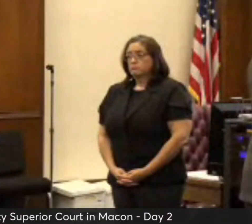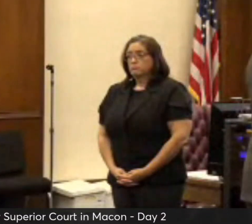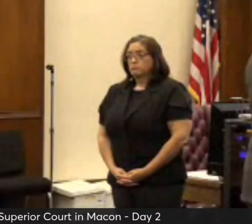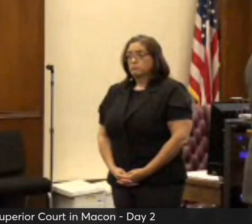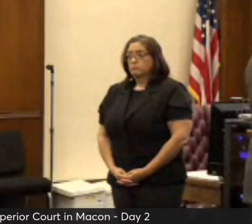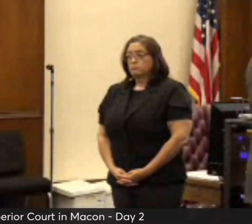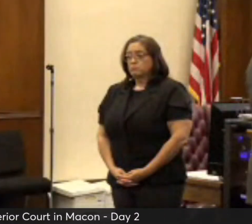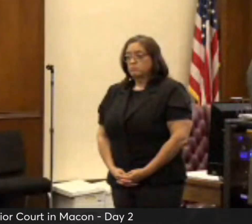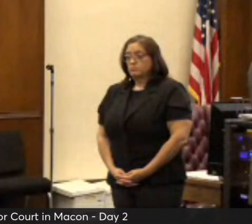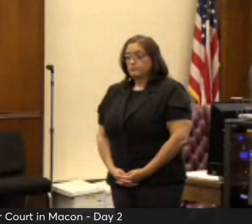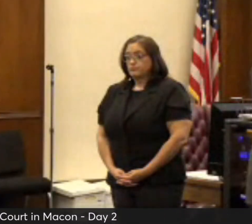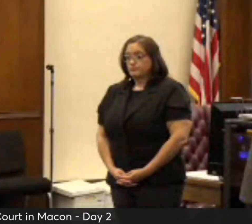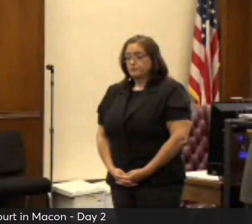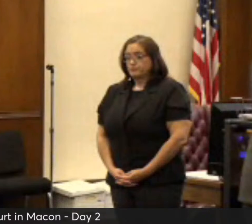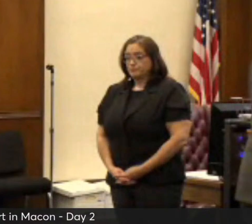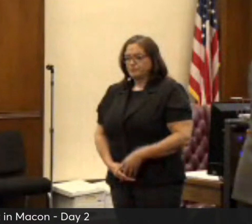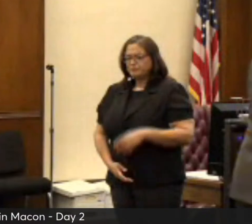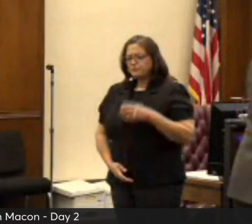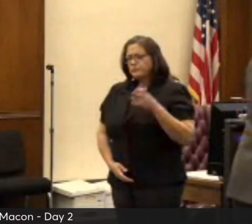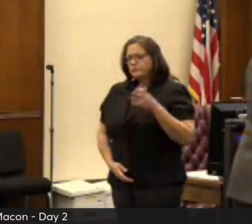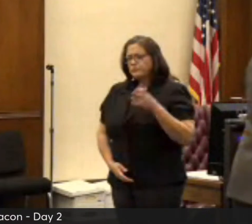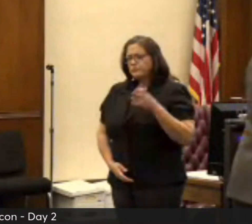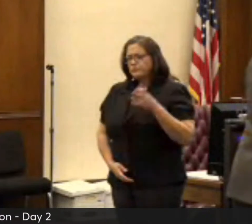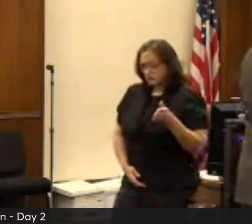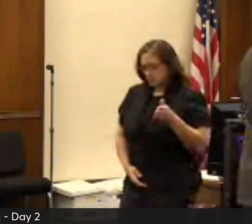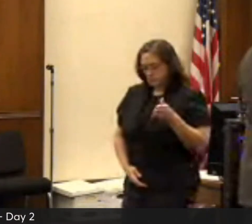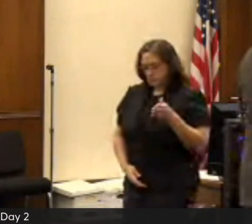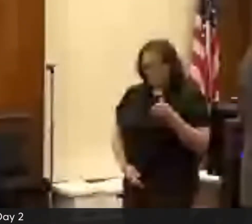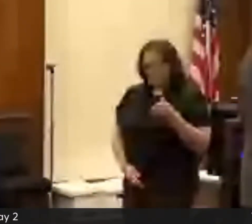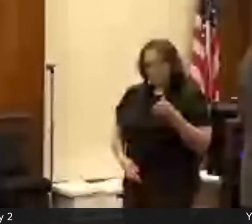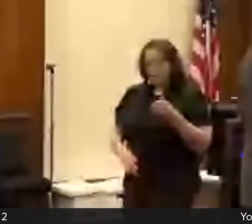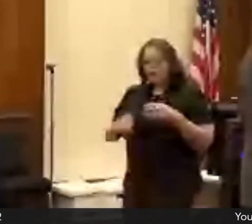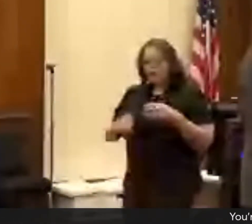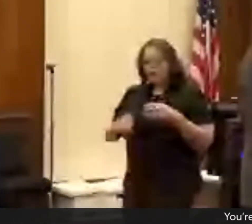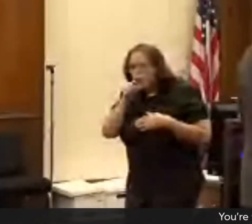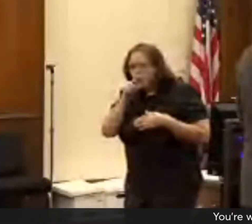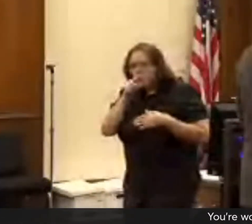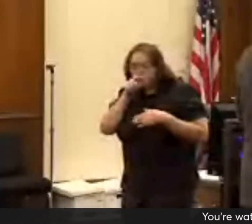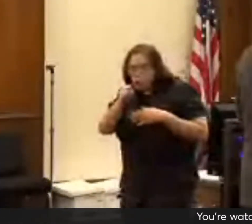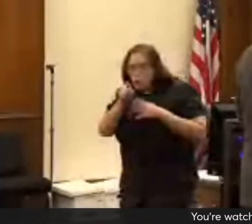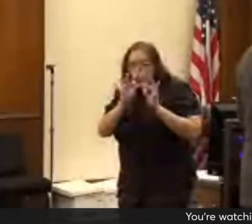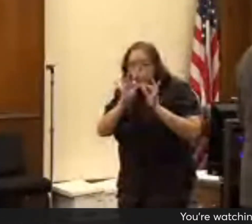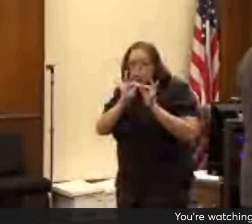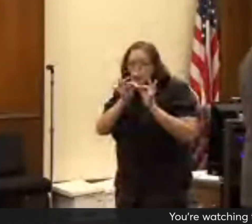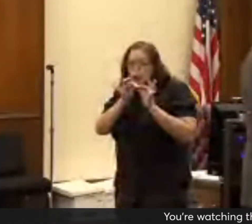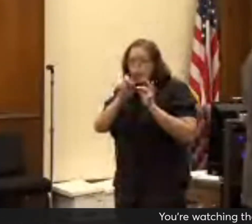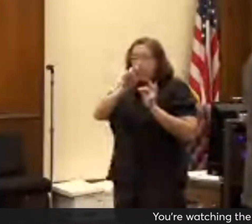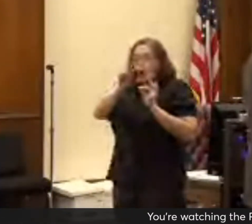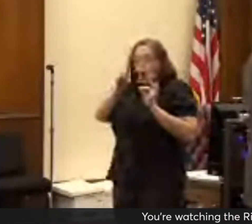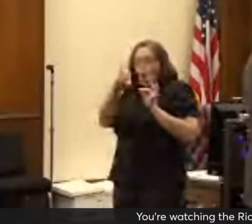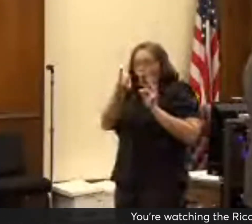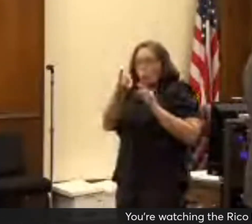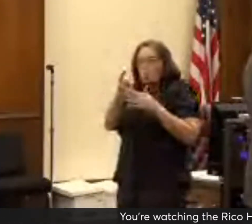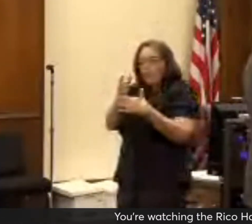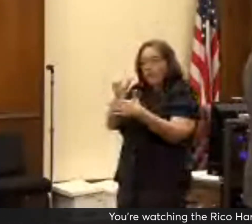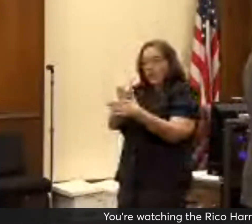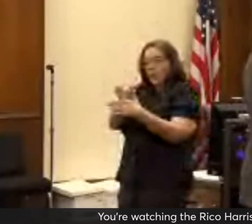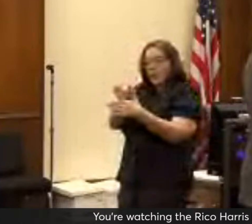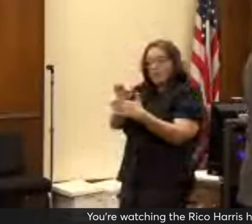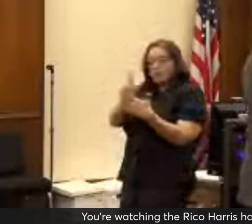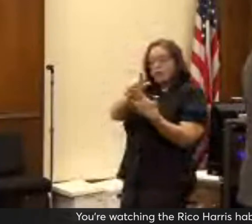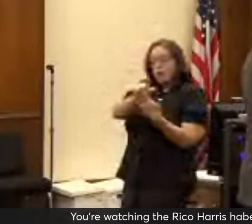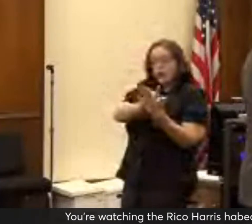Ms. Clark, you would interpret only as between attorney and client, even